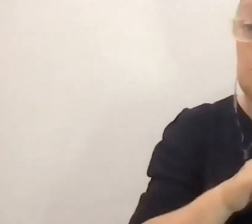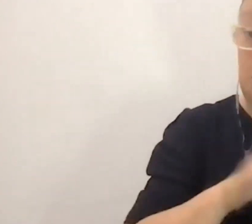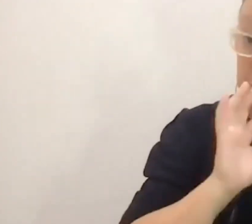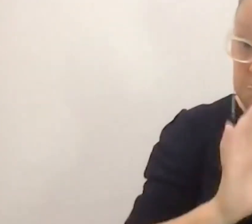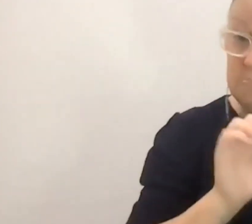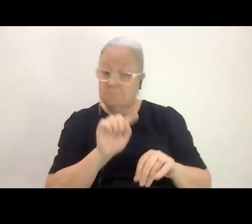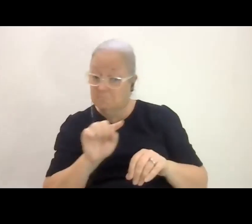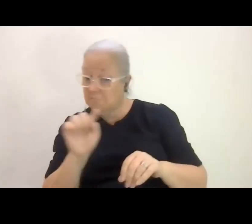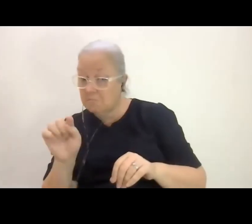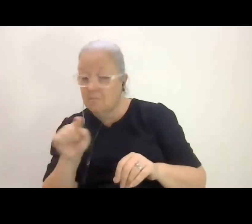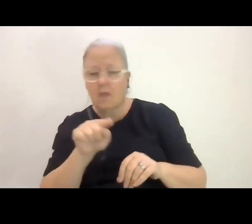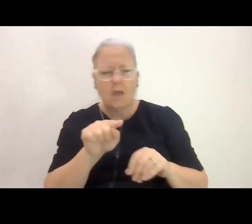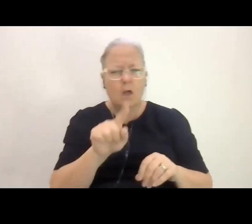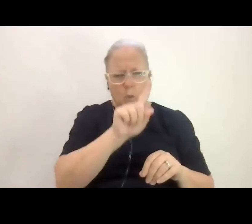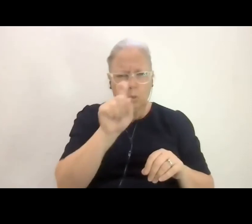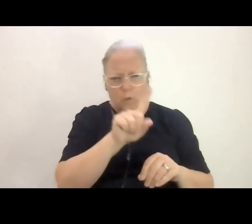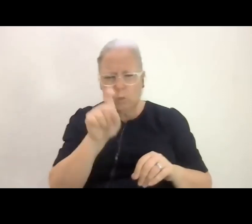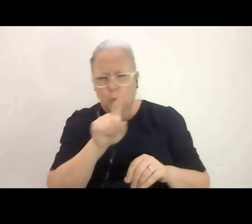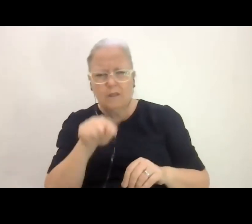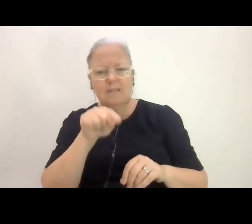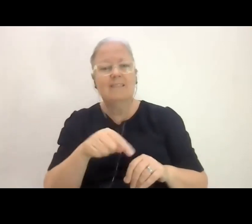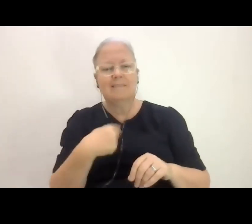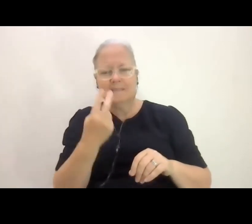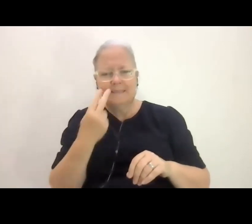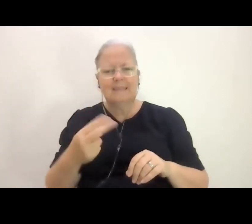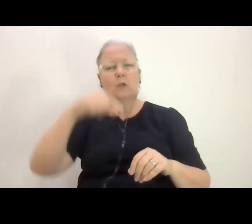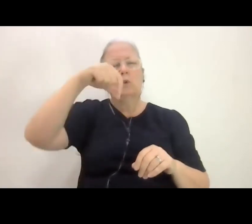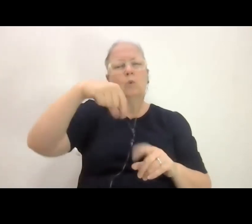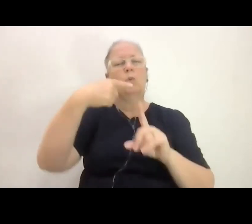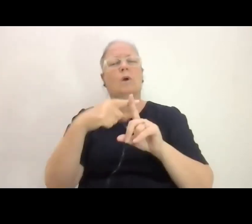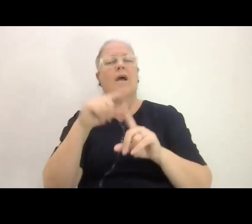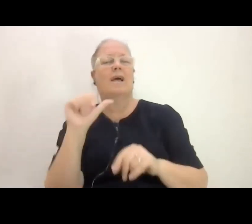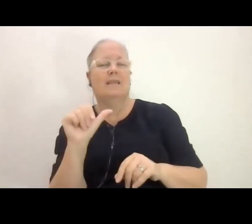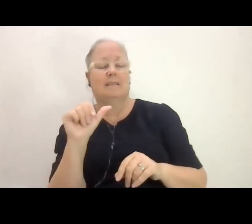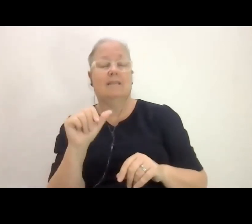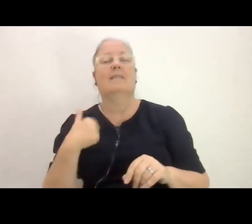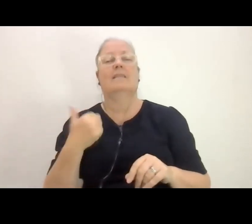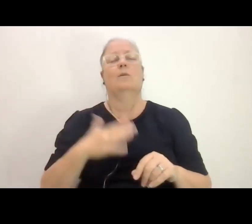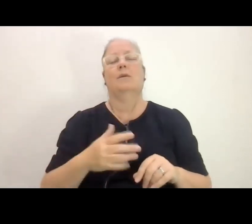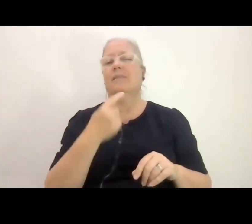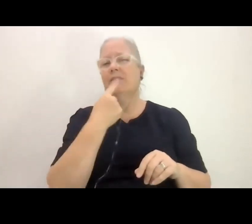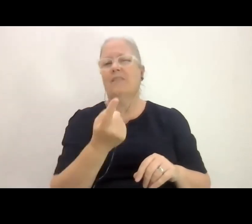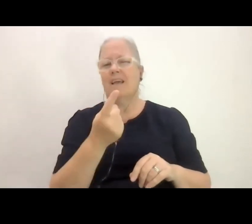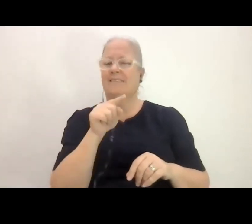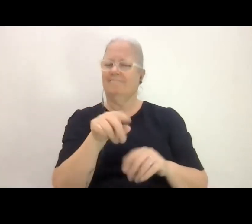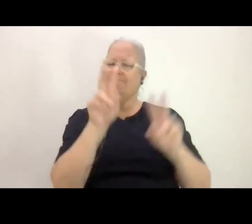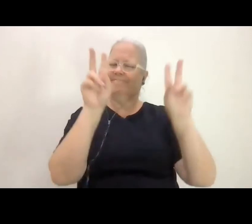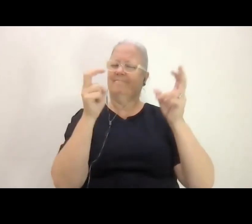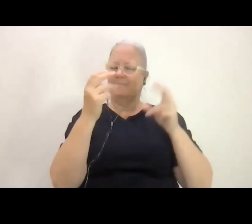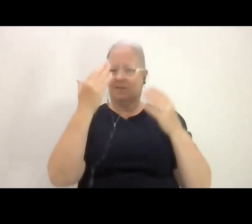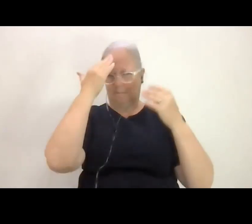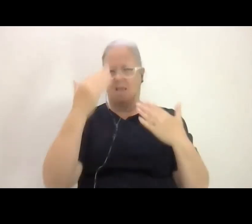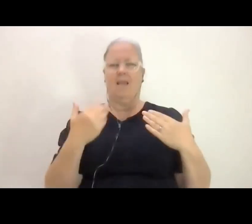few questions in the Q&A box. So I do want to circle back to this topic of mental health, because I feel that it